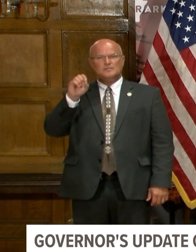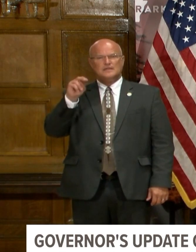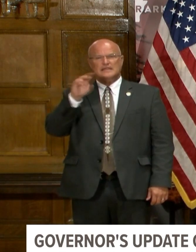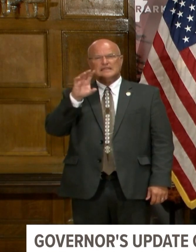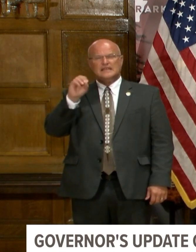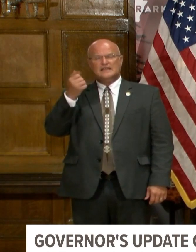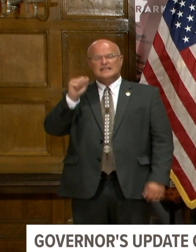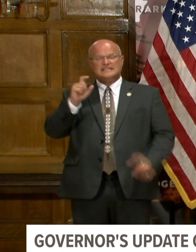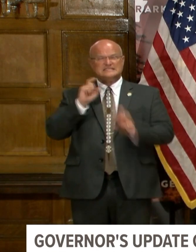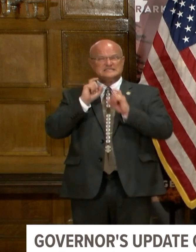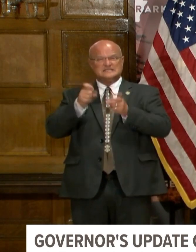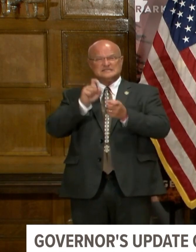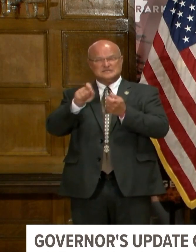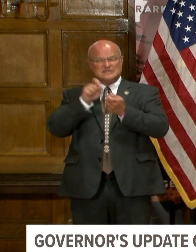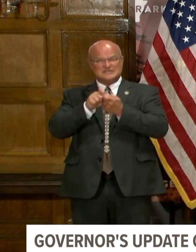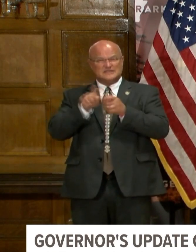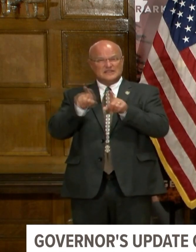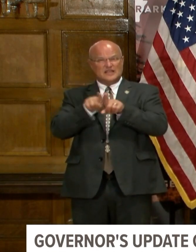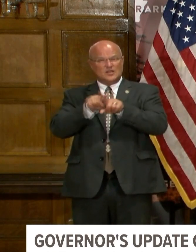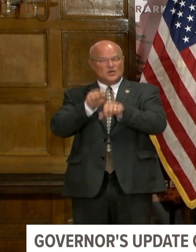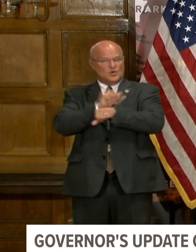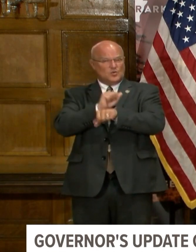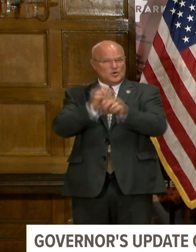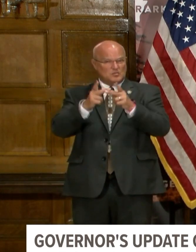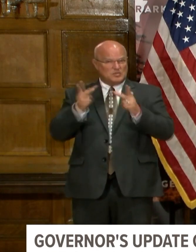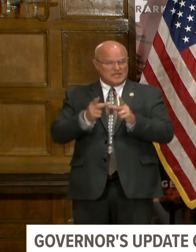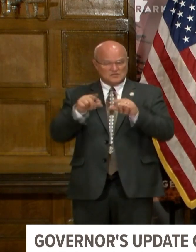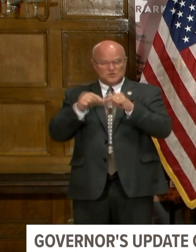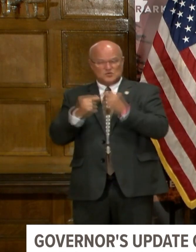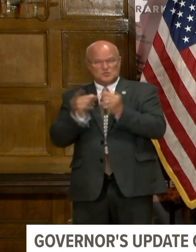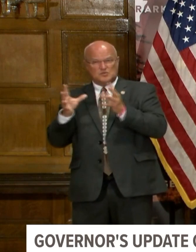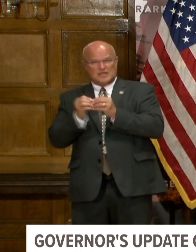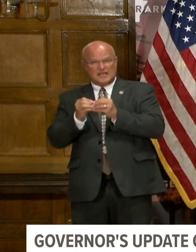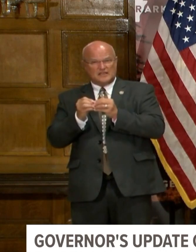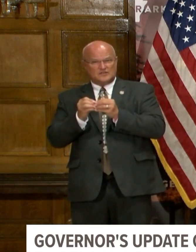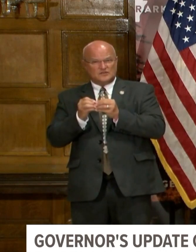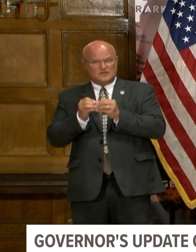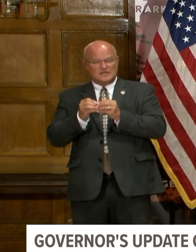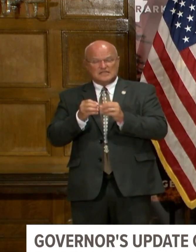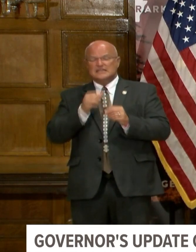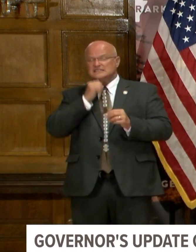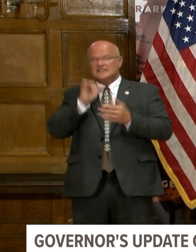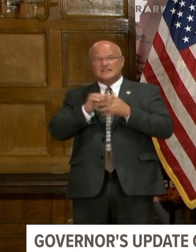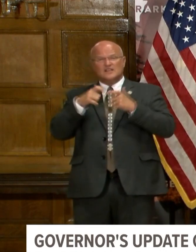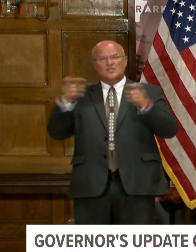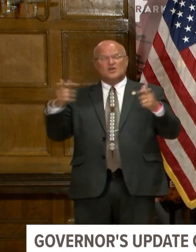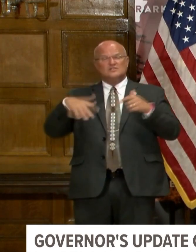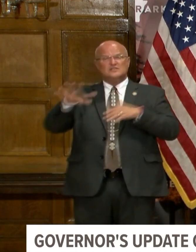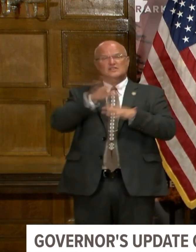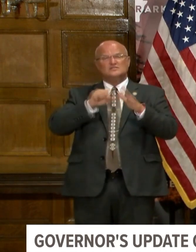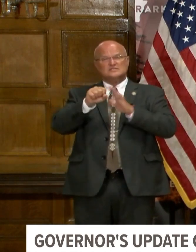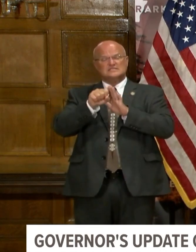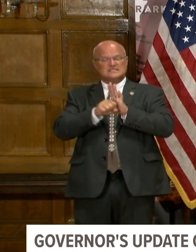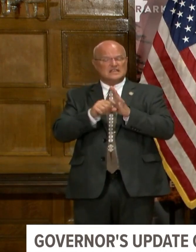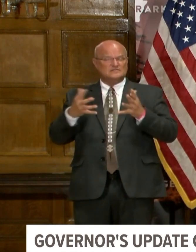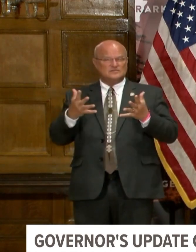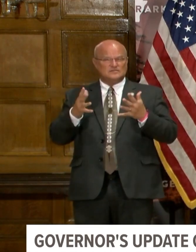attributed to anything specific, like a workplace or group gathering? And does that large spike across the state concern you about schools opening